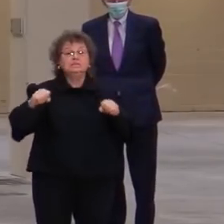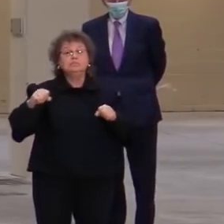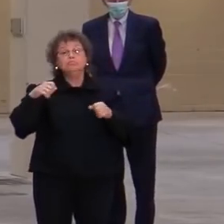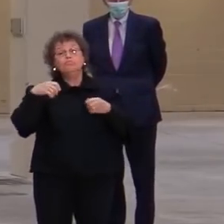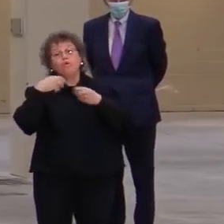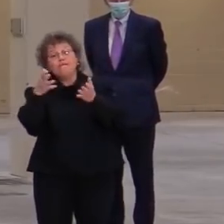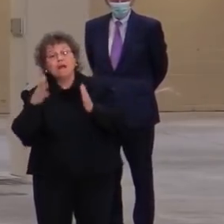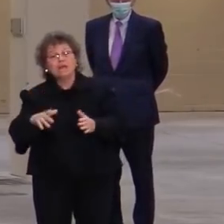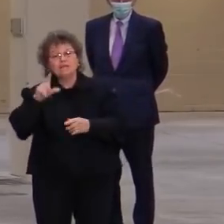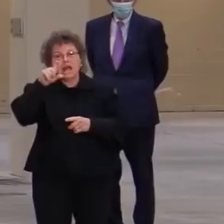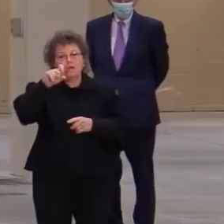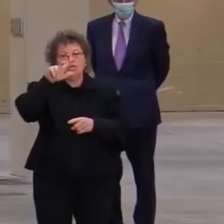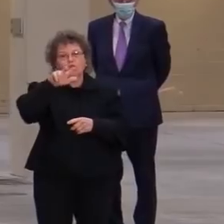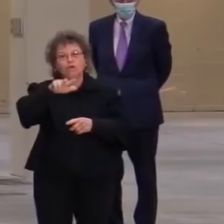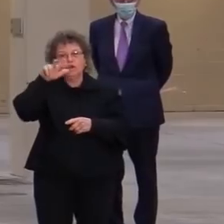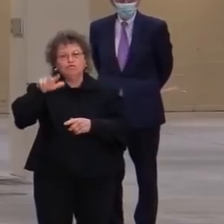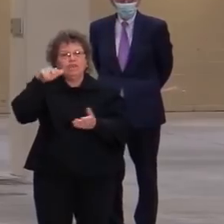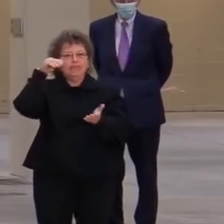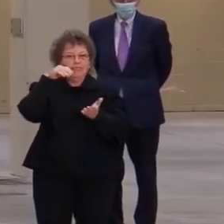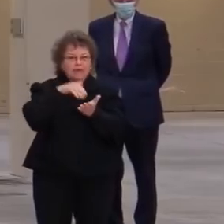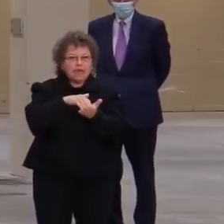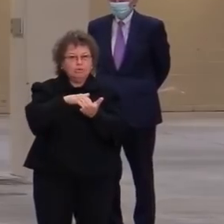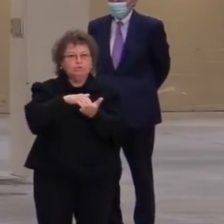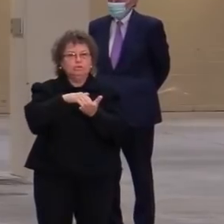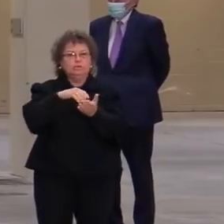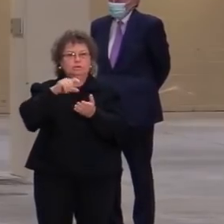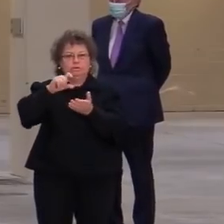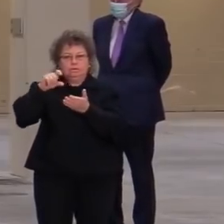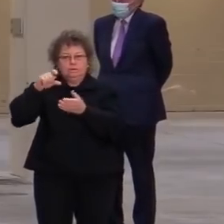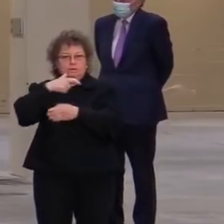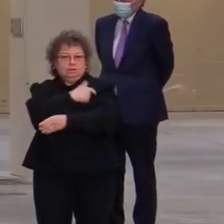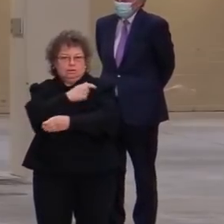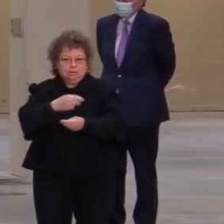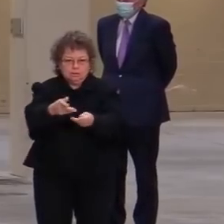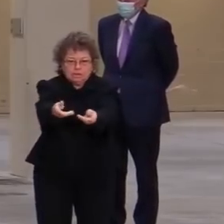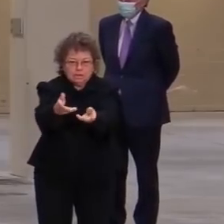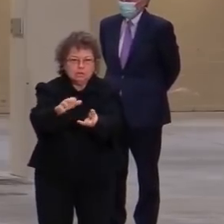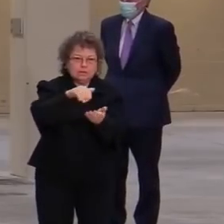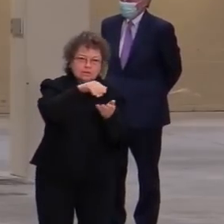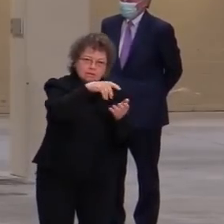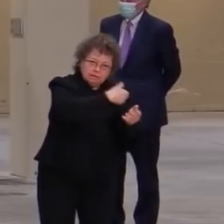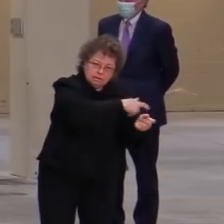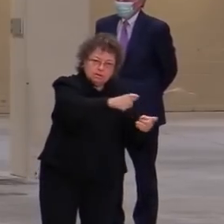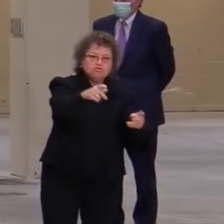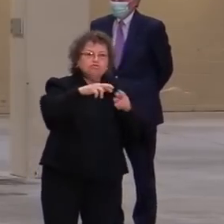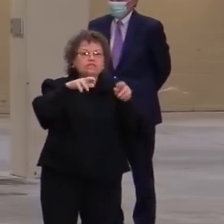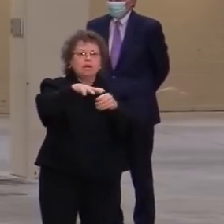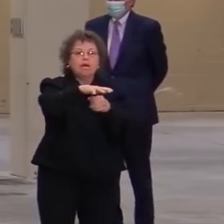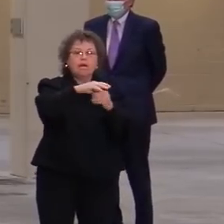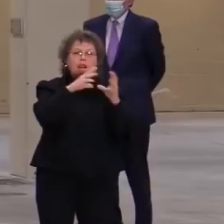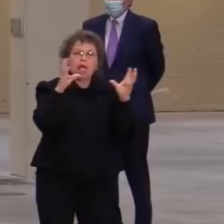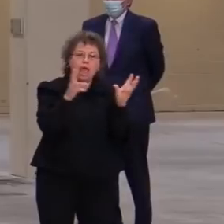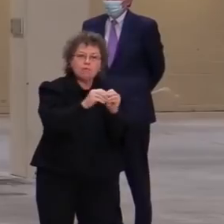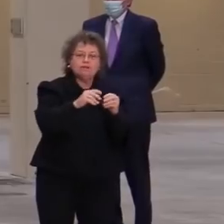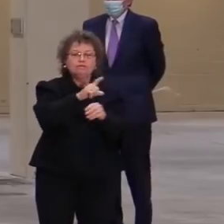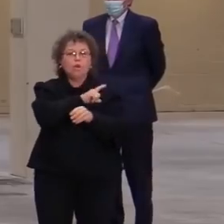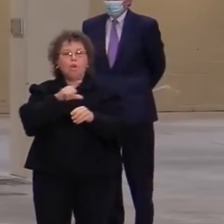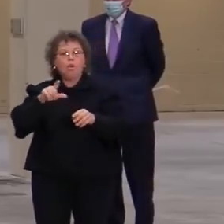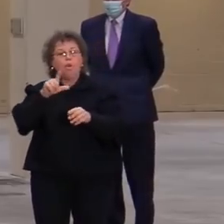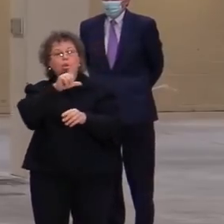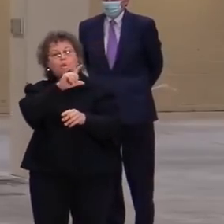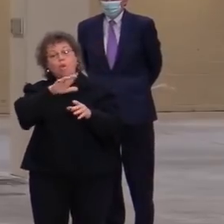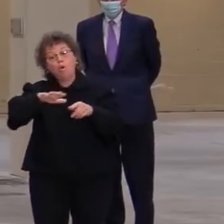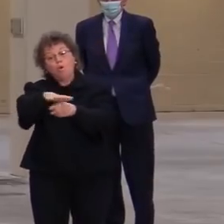providers are receiving 133,000 doses. Regional collaboratives and local boards of health are receiving about 85,000